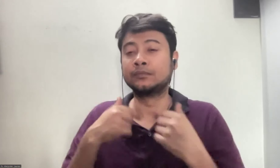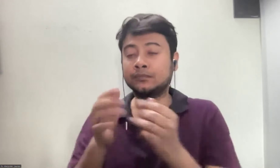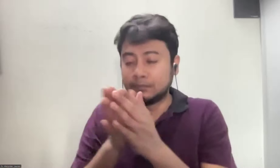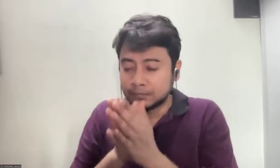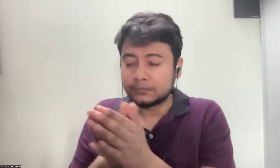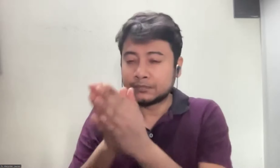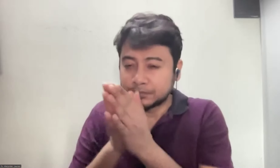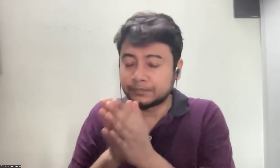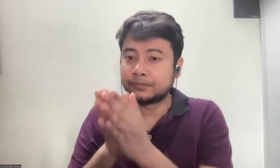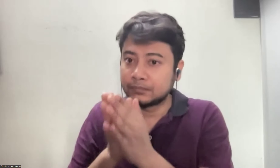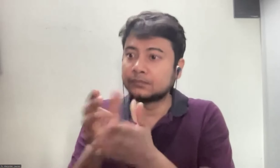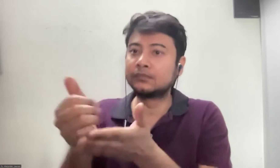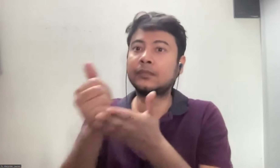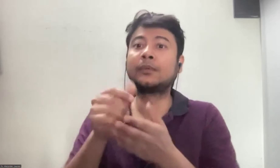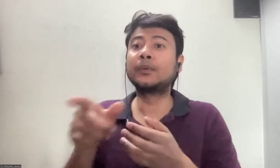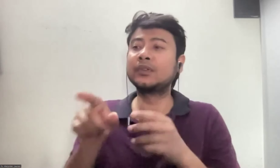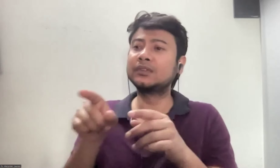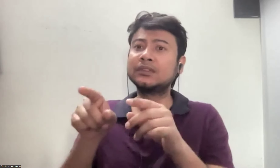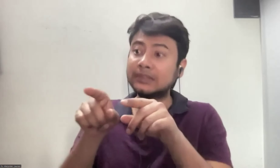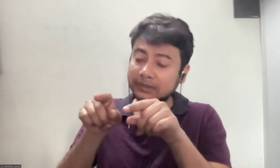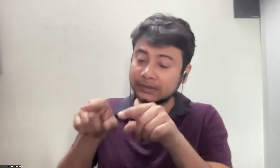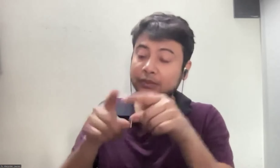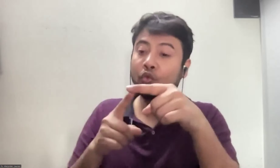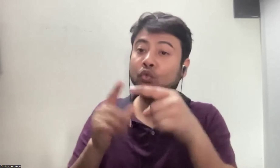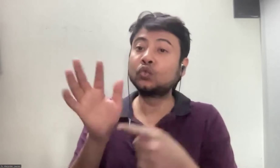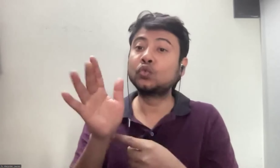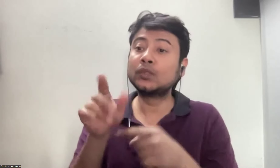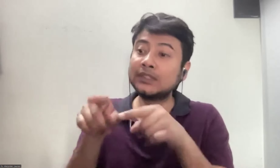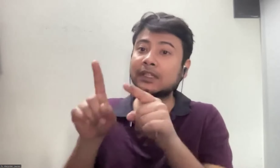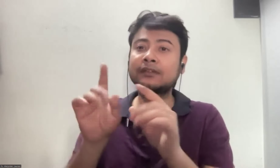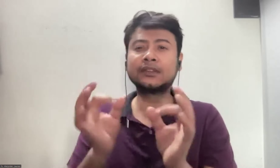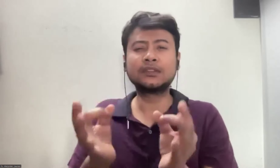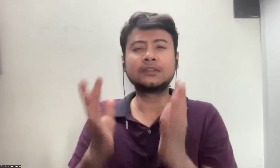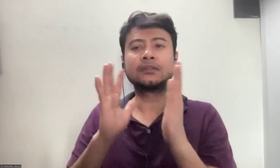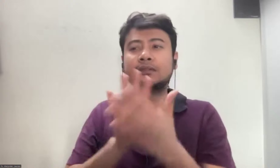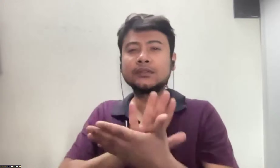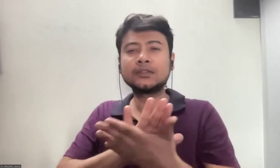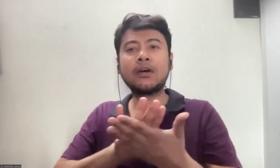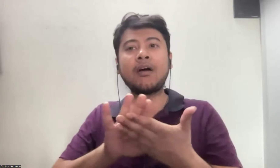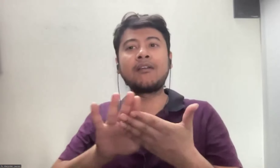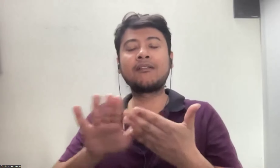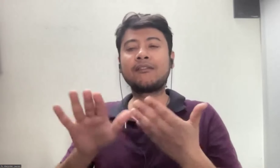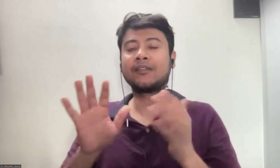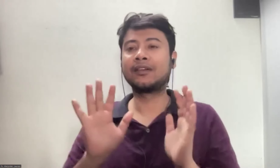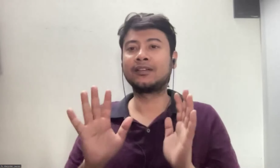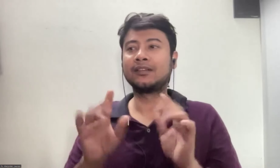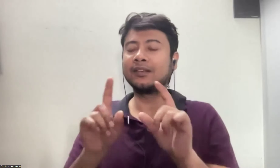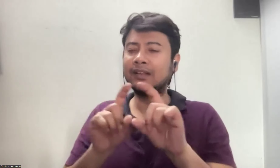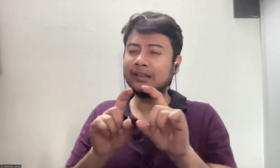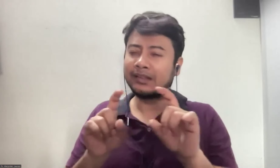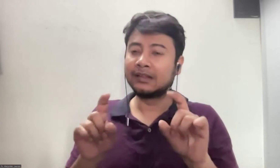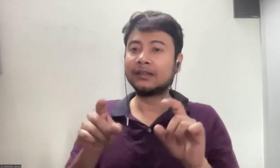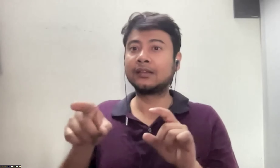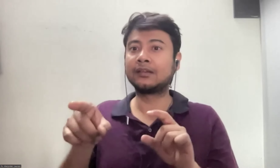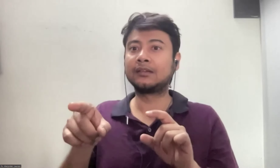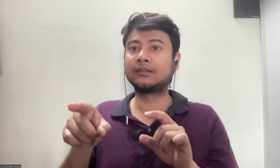pure she is, she will also make us pure from inside. I like, you know, remember last time we were learning the